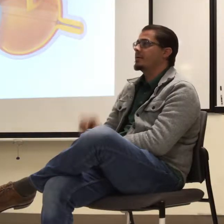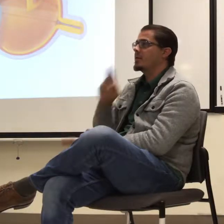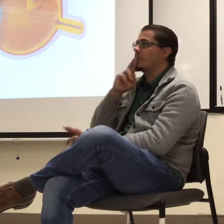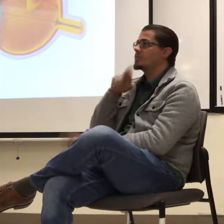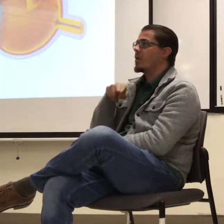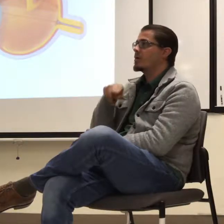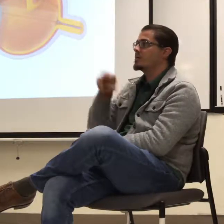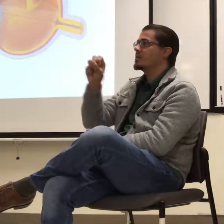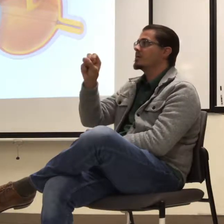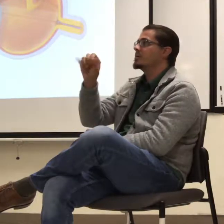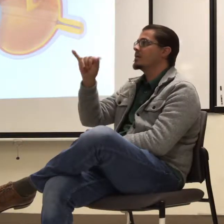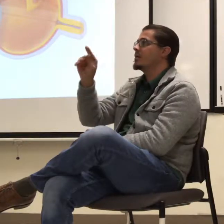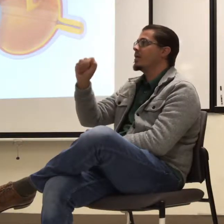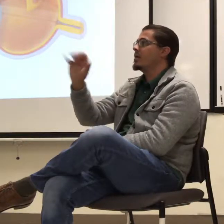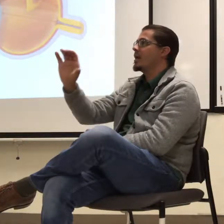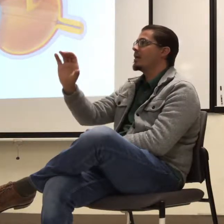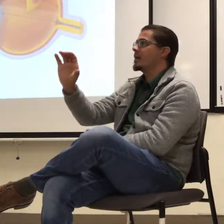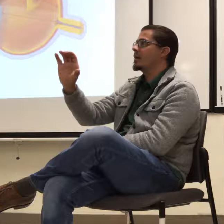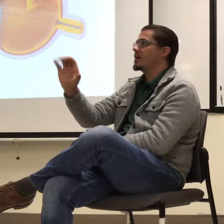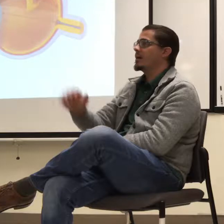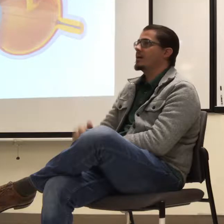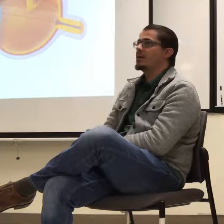response. Sympathetic,